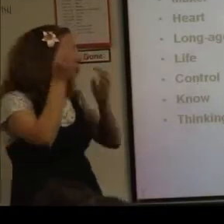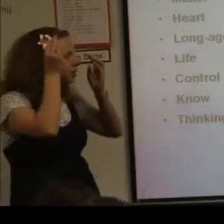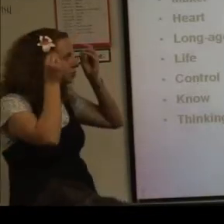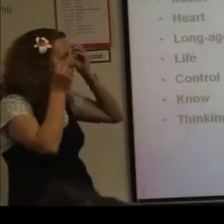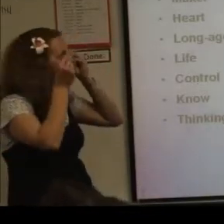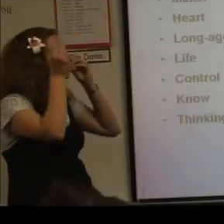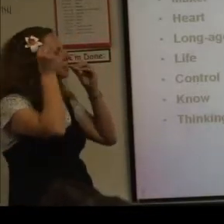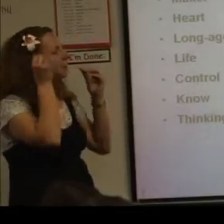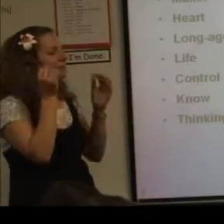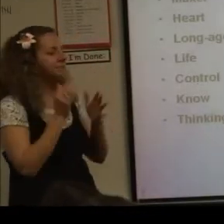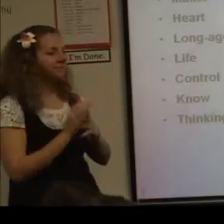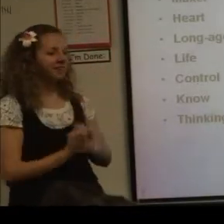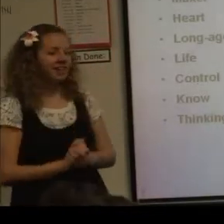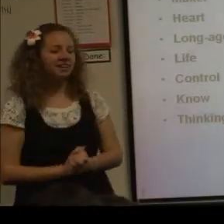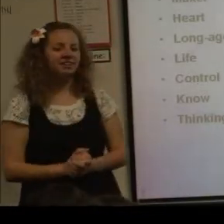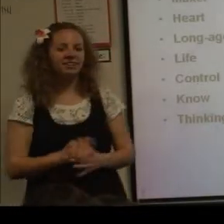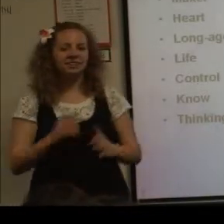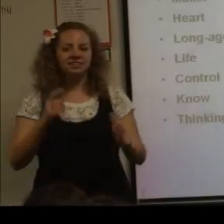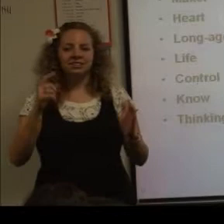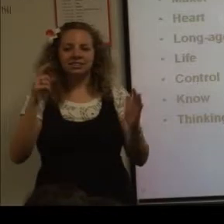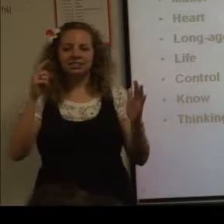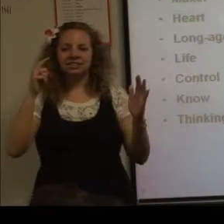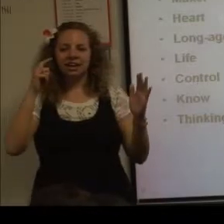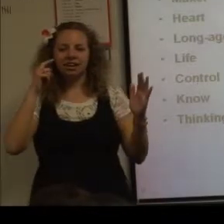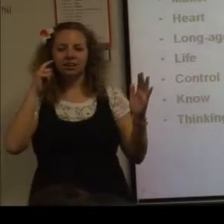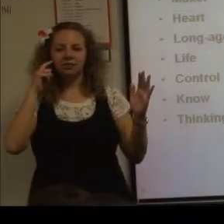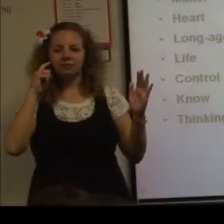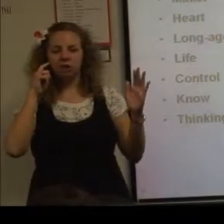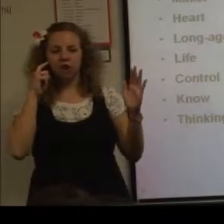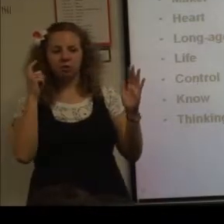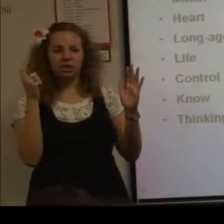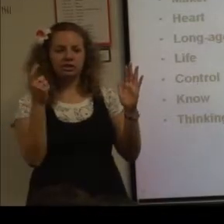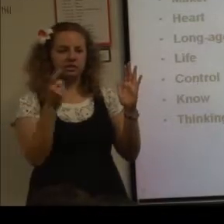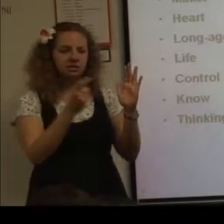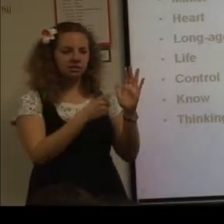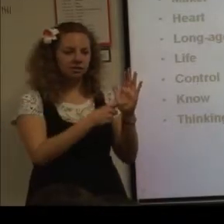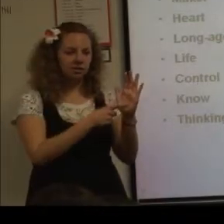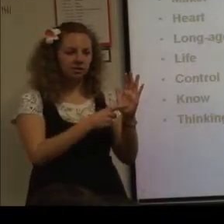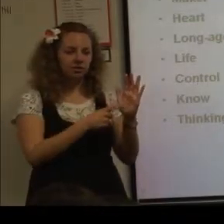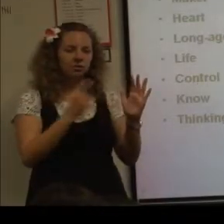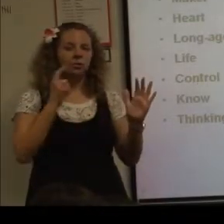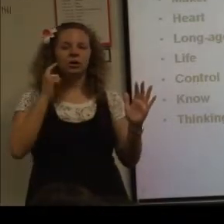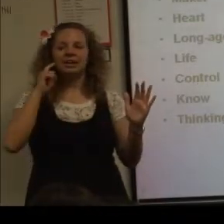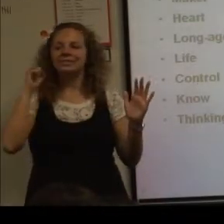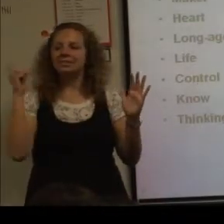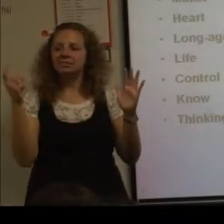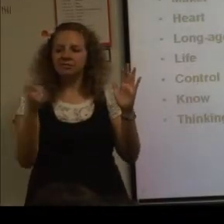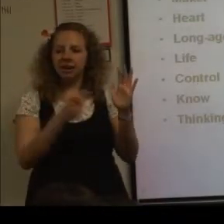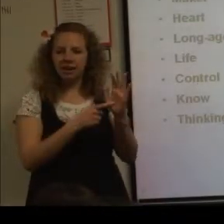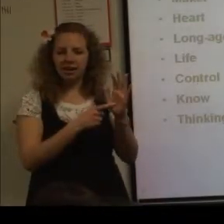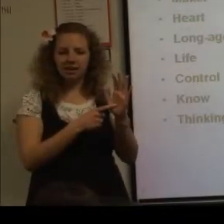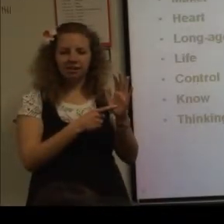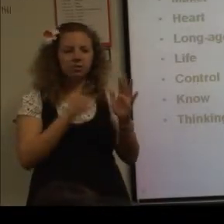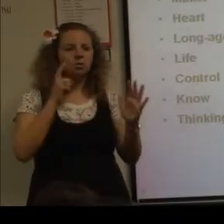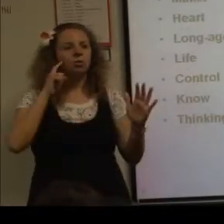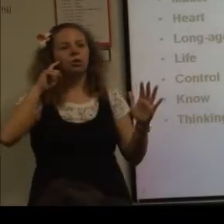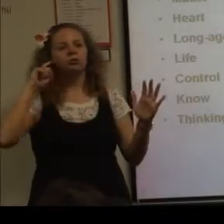you're wondering. You can do it that way. Okay? This is the sign for notice, or identify, or